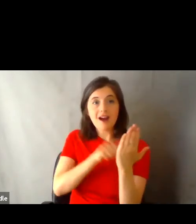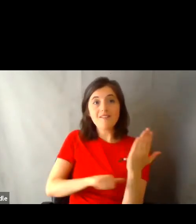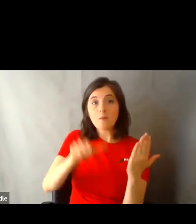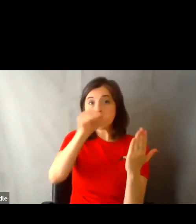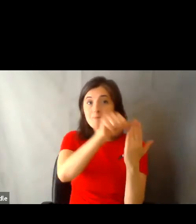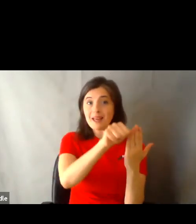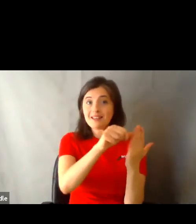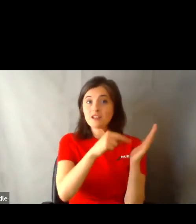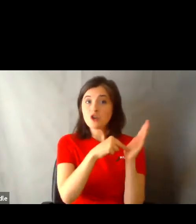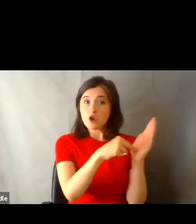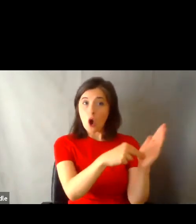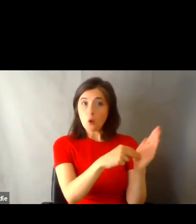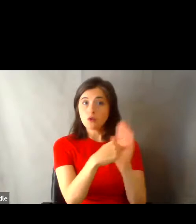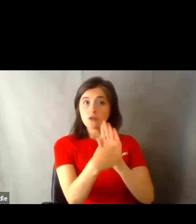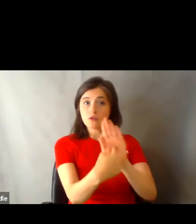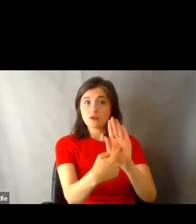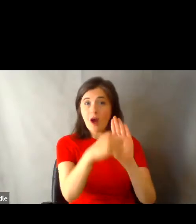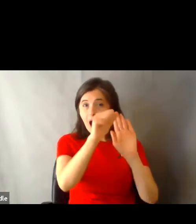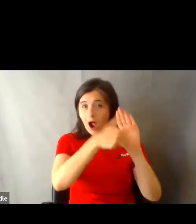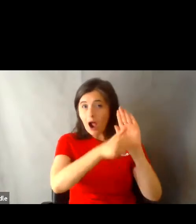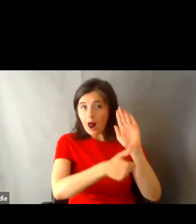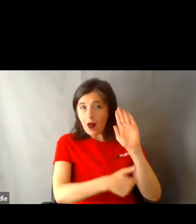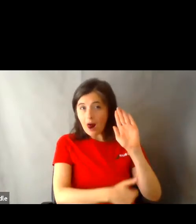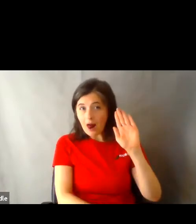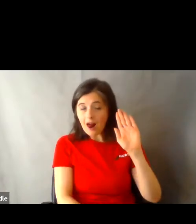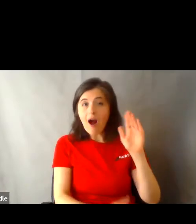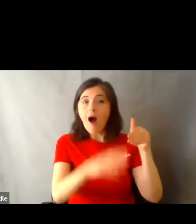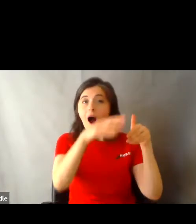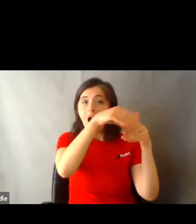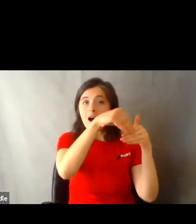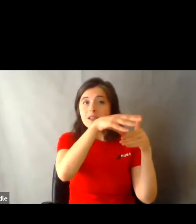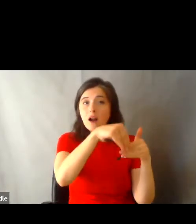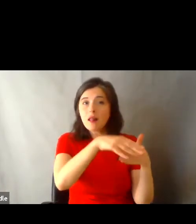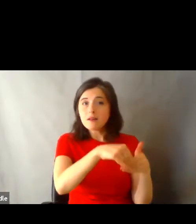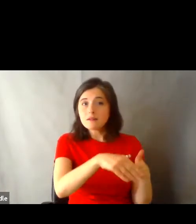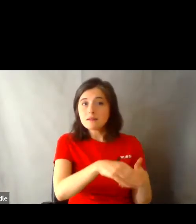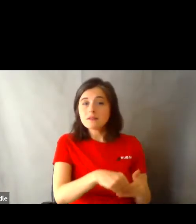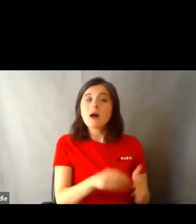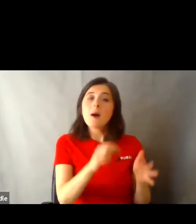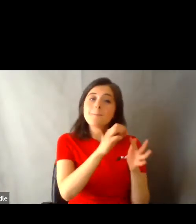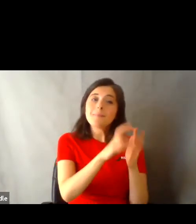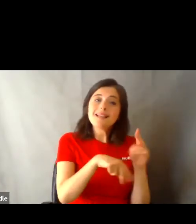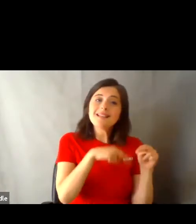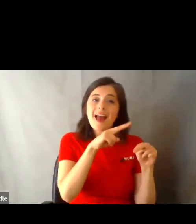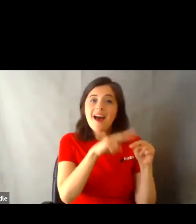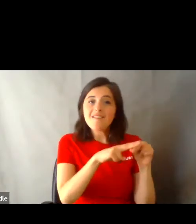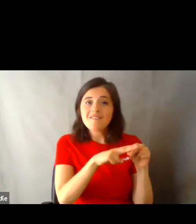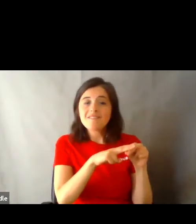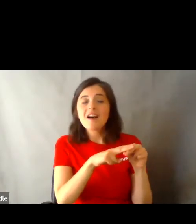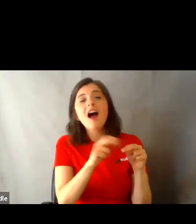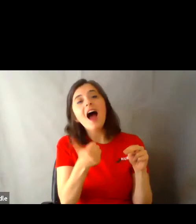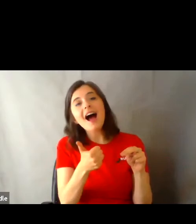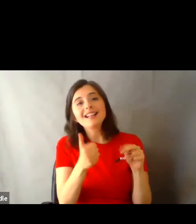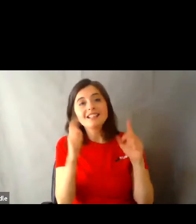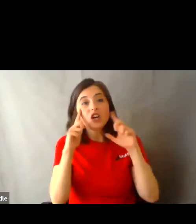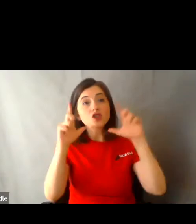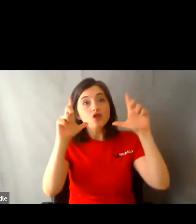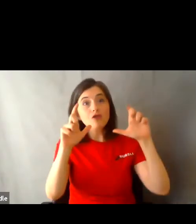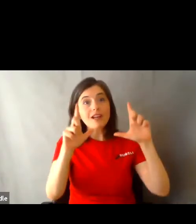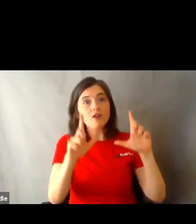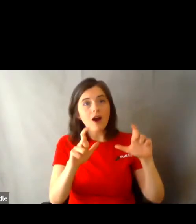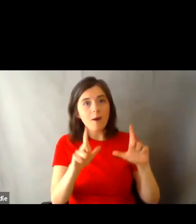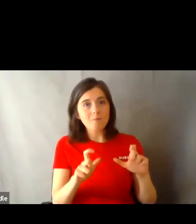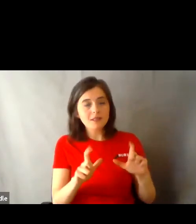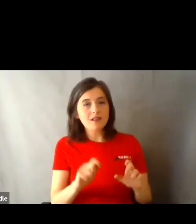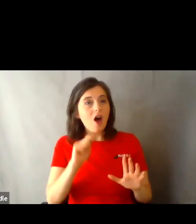page, which has a long number of articles, PDF files and screen grabs that relate to what I'm going to talk about, because